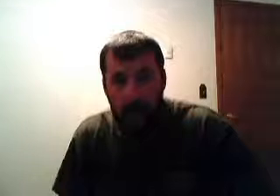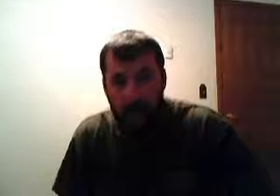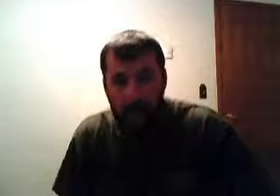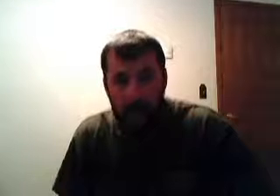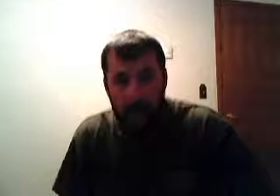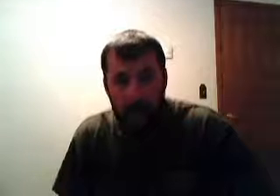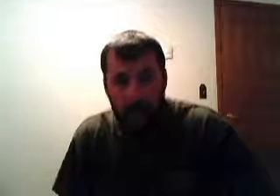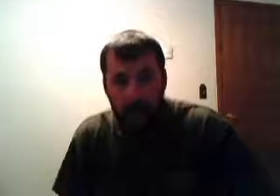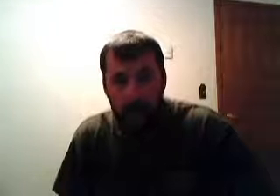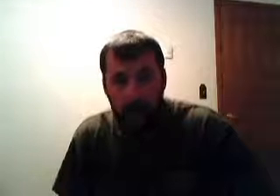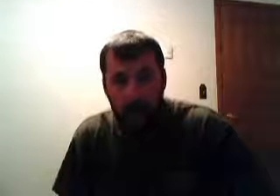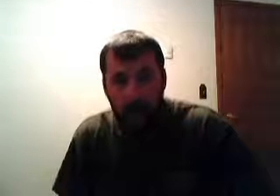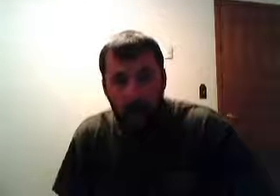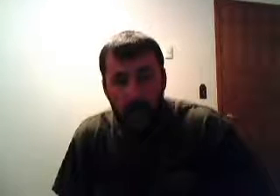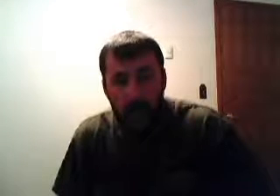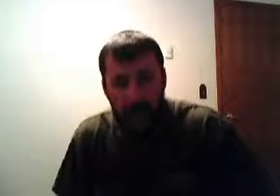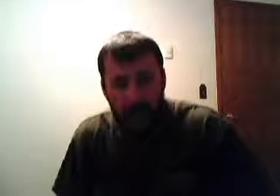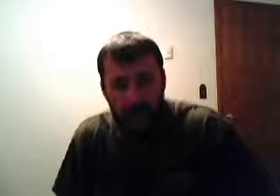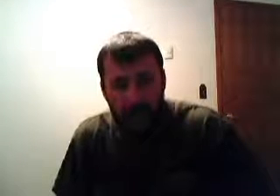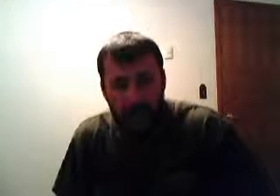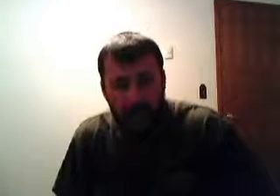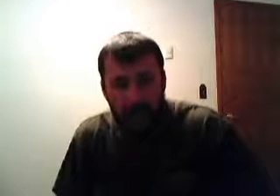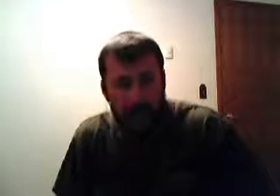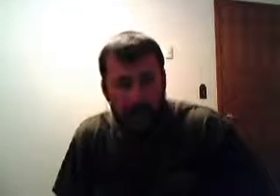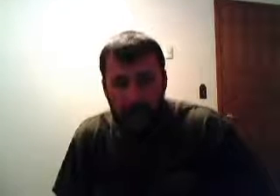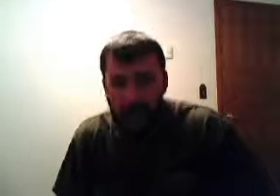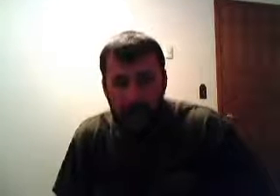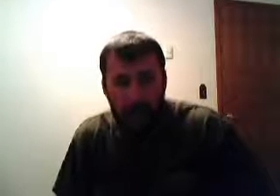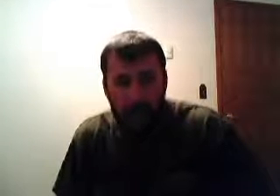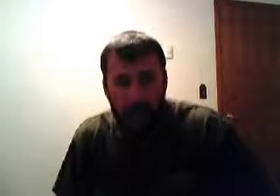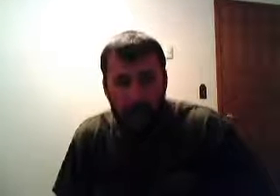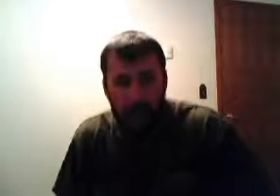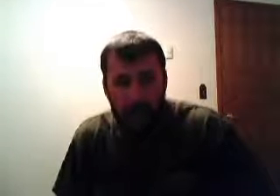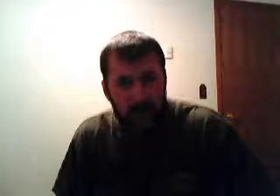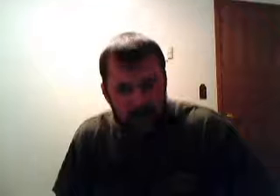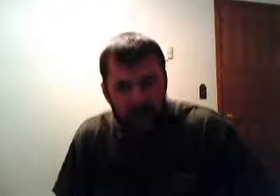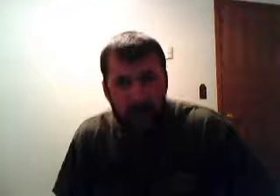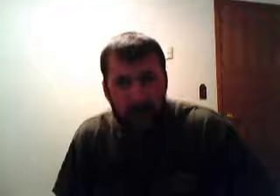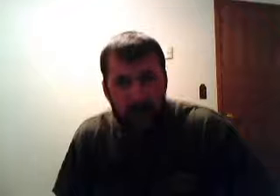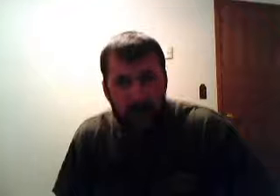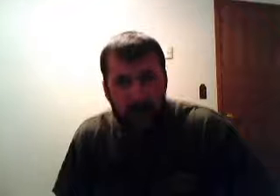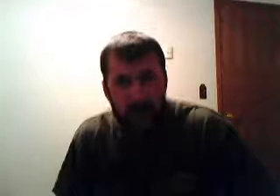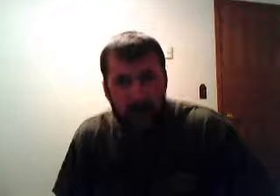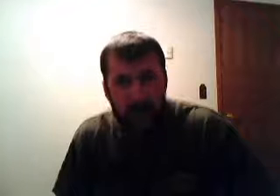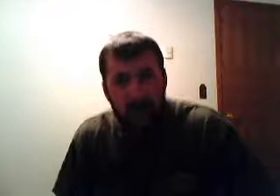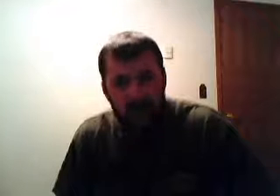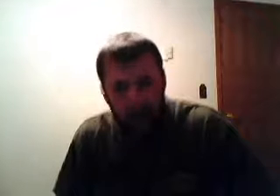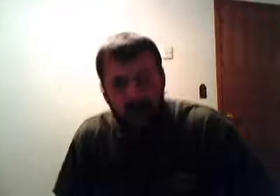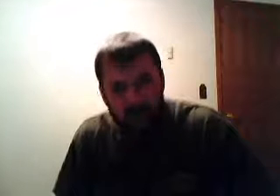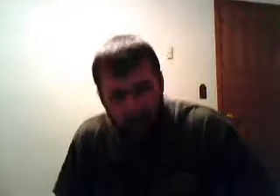I don't blame them. Just like Rome had to put armies all over the earth. Standing armies is what they needed. And Rome